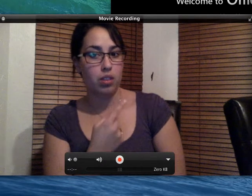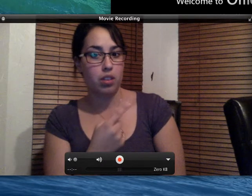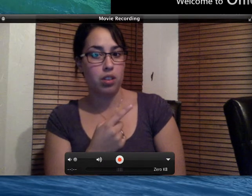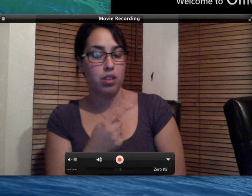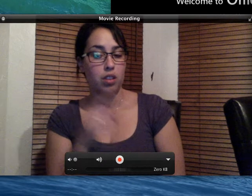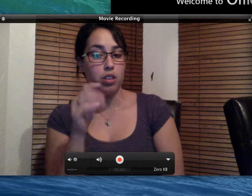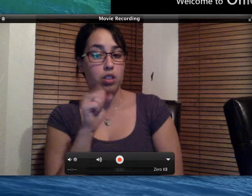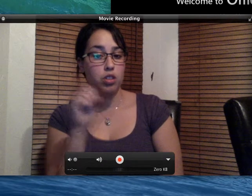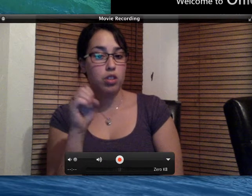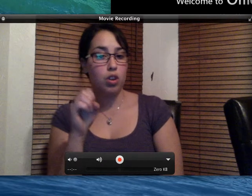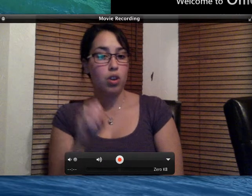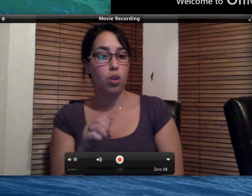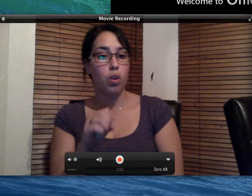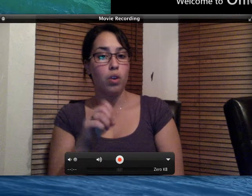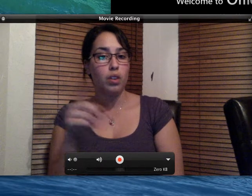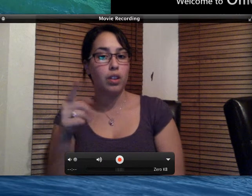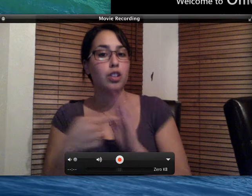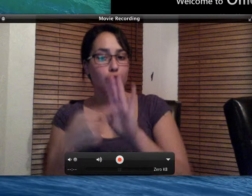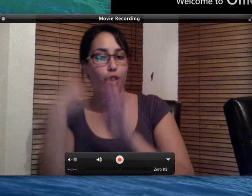the stump-tailed macaque.